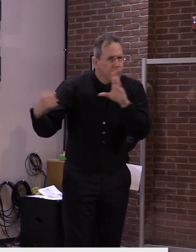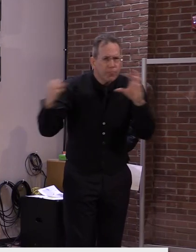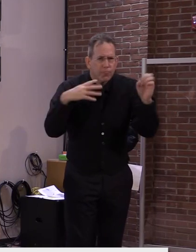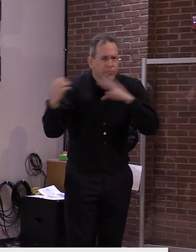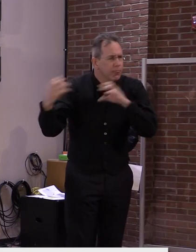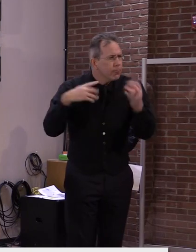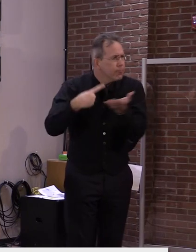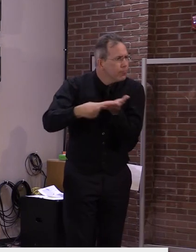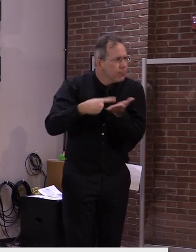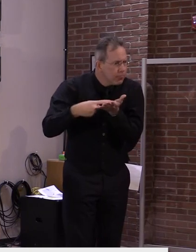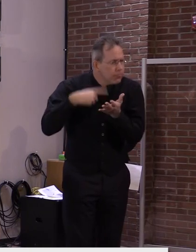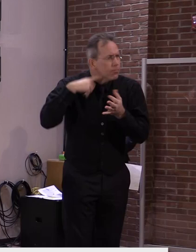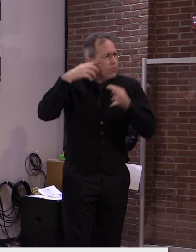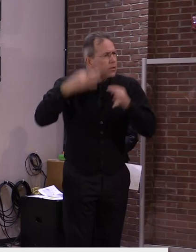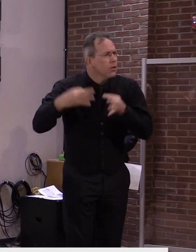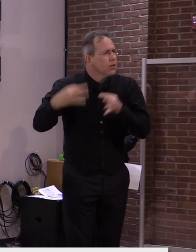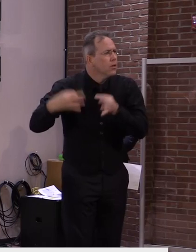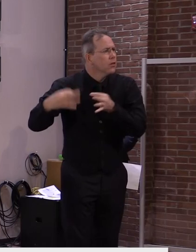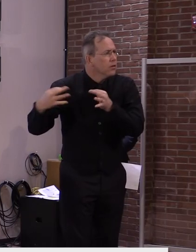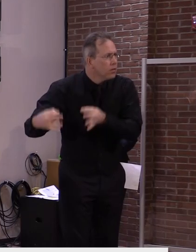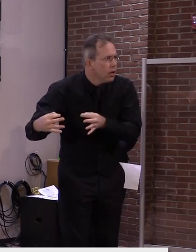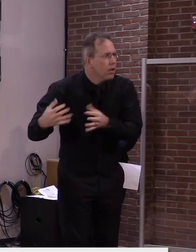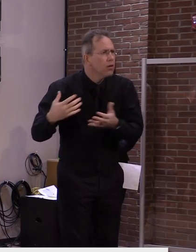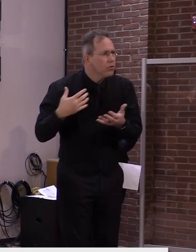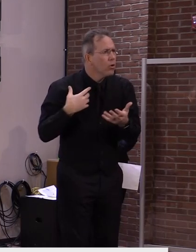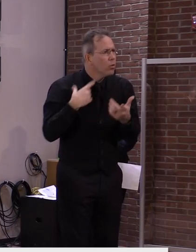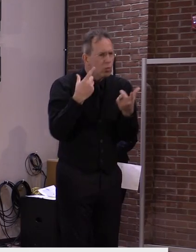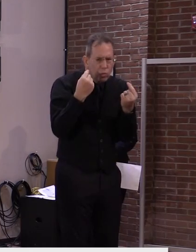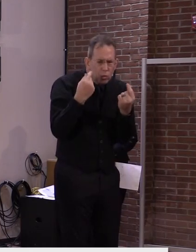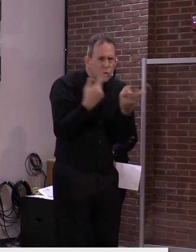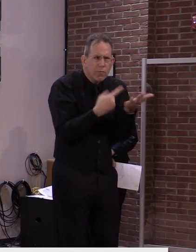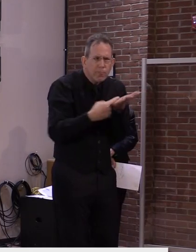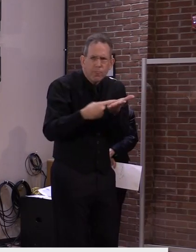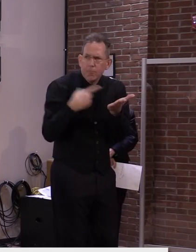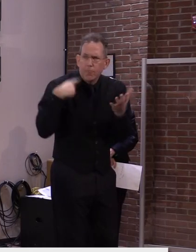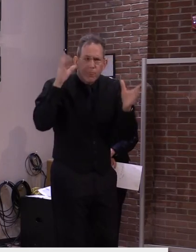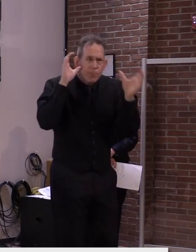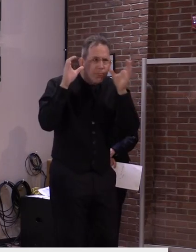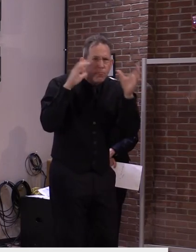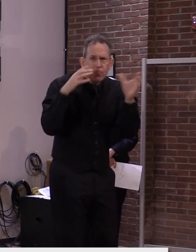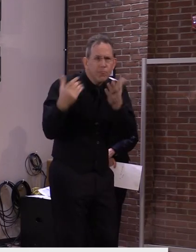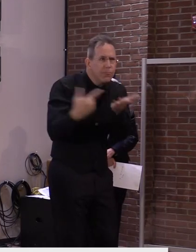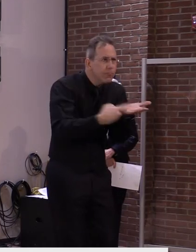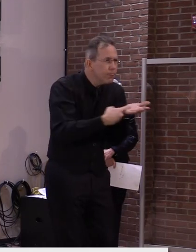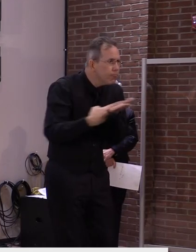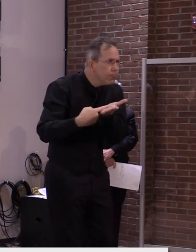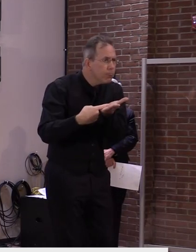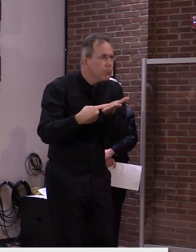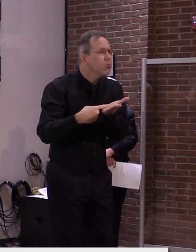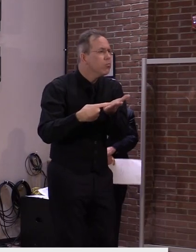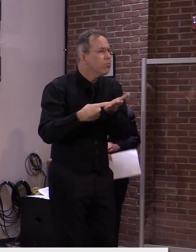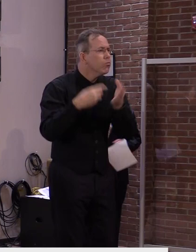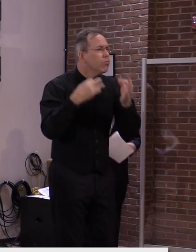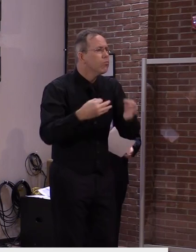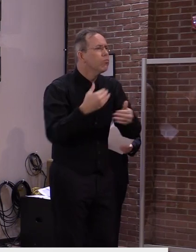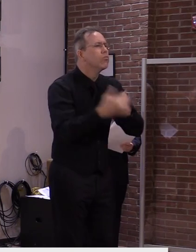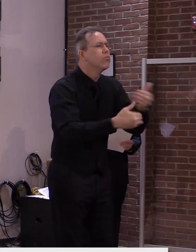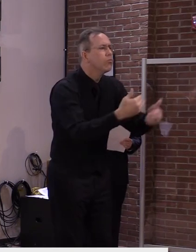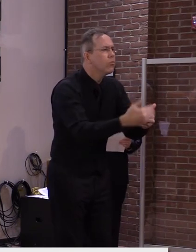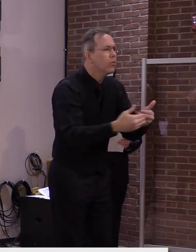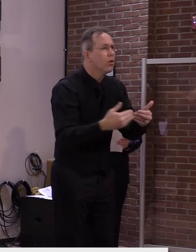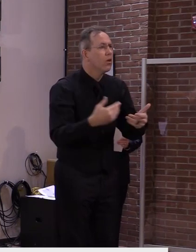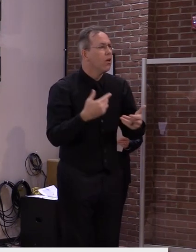and mental health experts. Because the fact is, denying kids the activities they love is causing them real